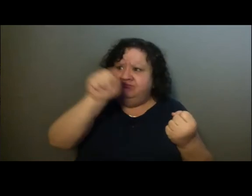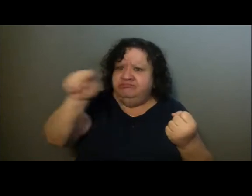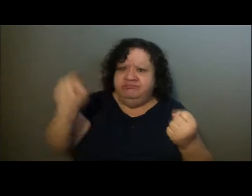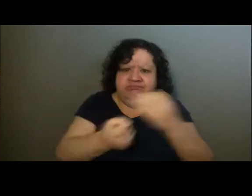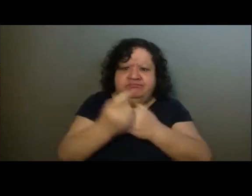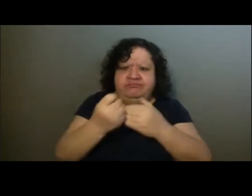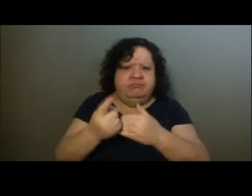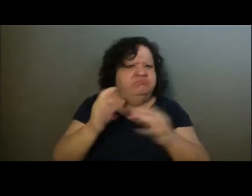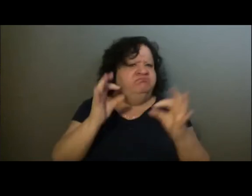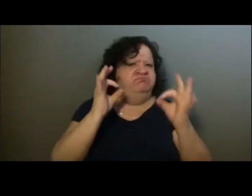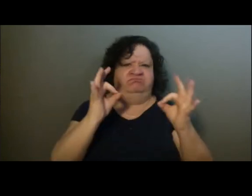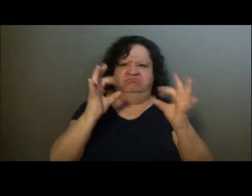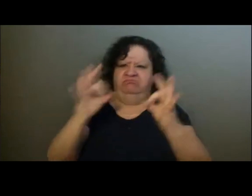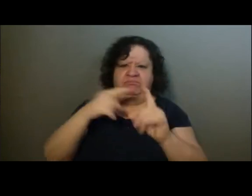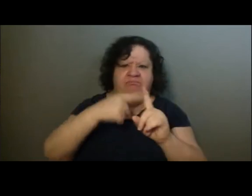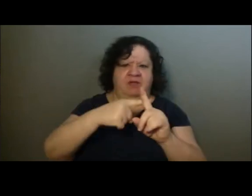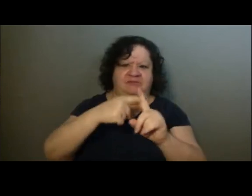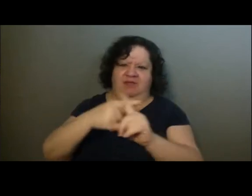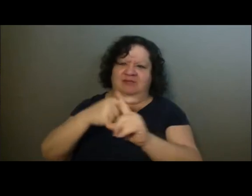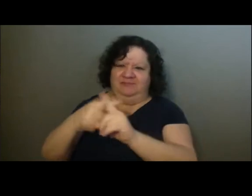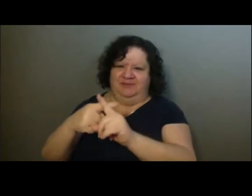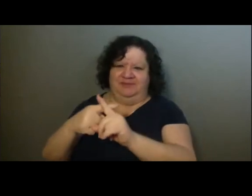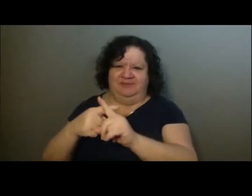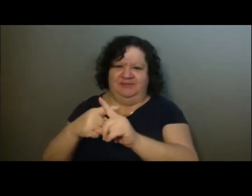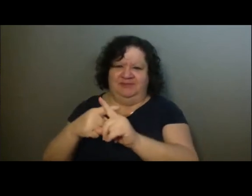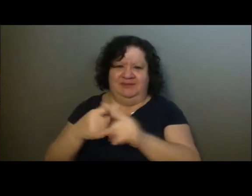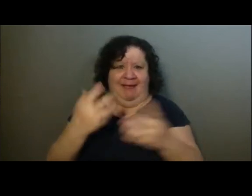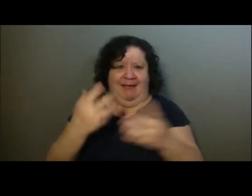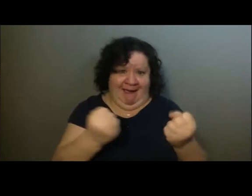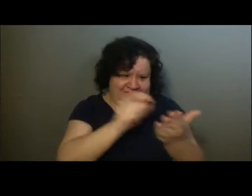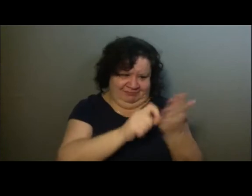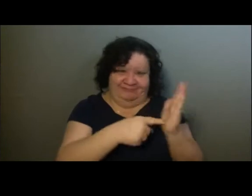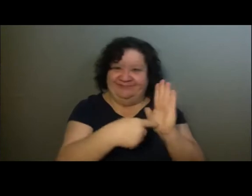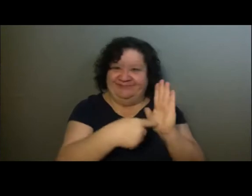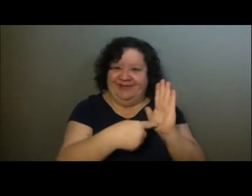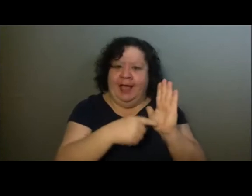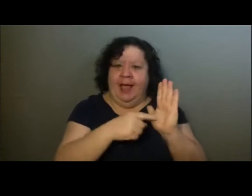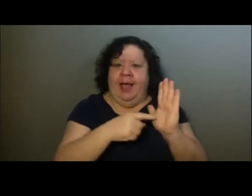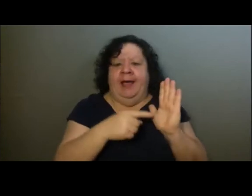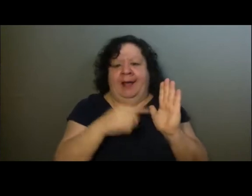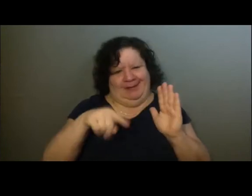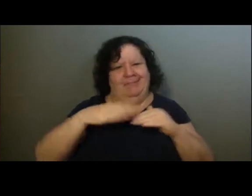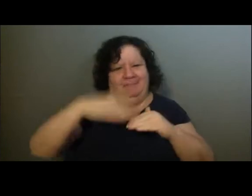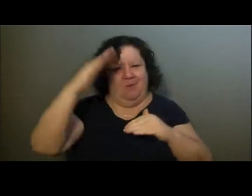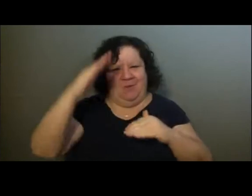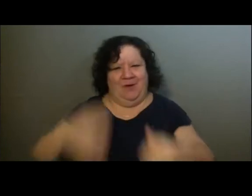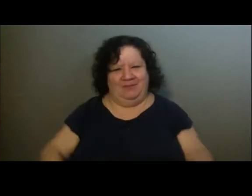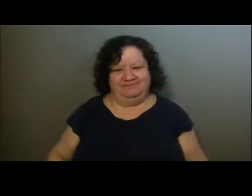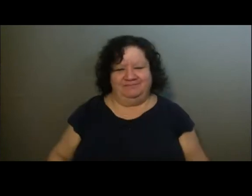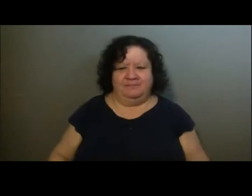done. Disability advocates and the organizations of persons with disabilities can play a significant role